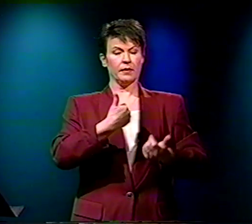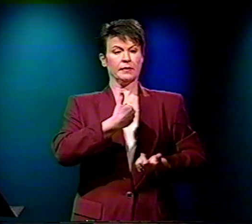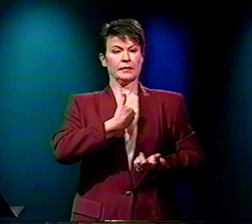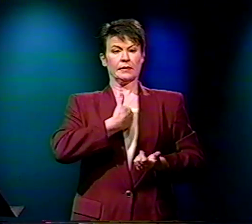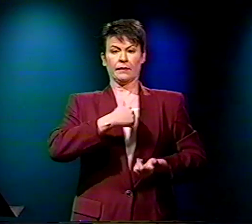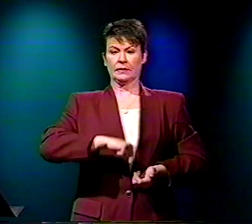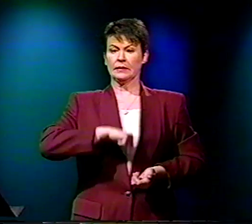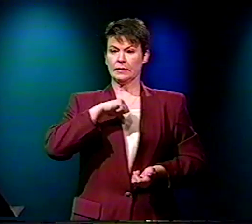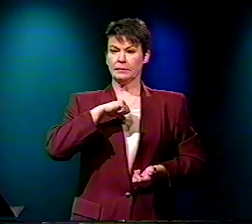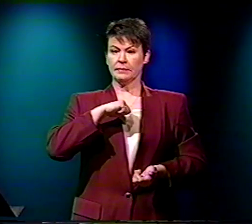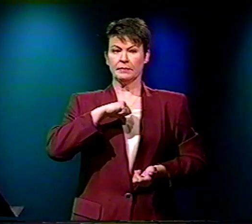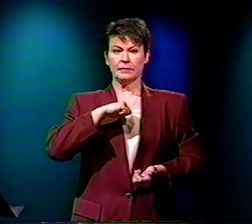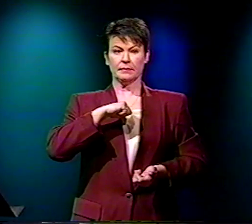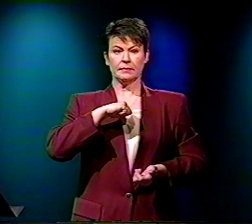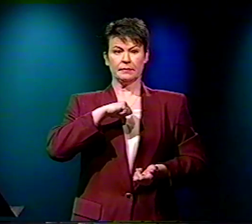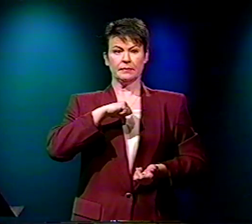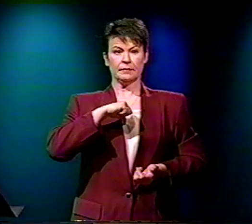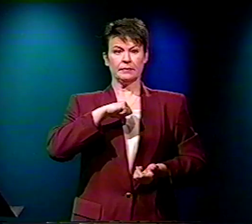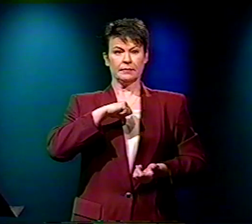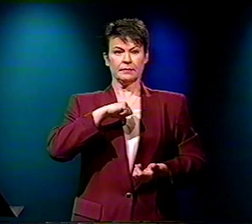It also refers to self-esteem.